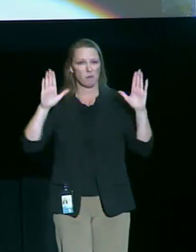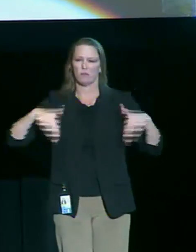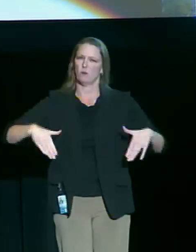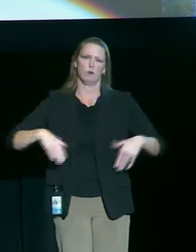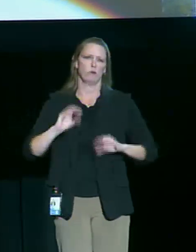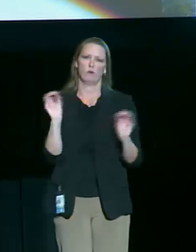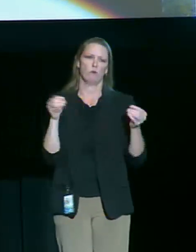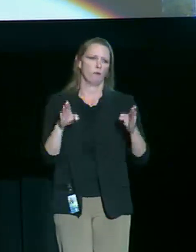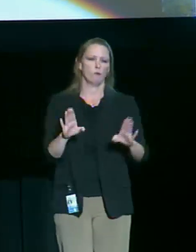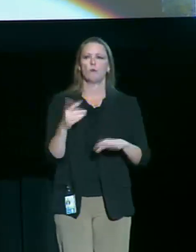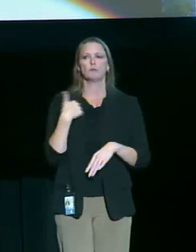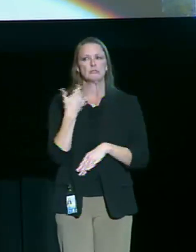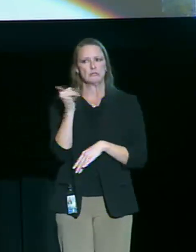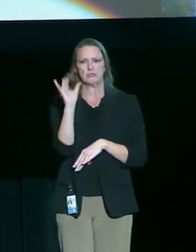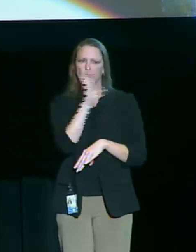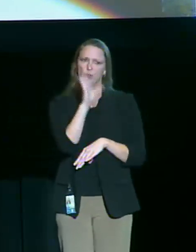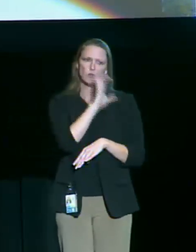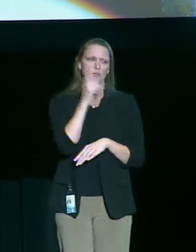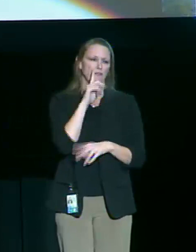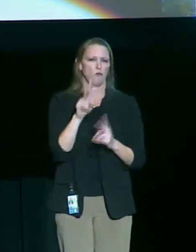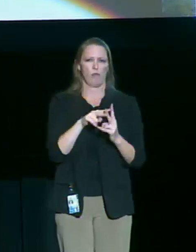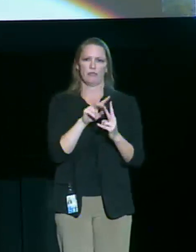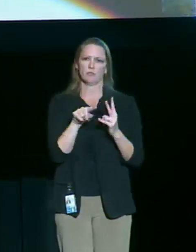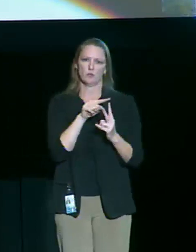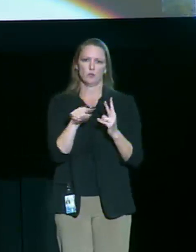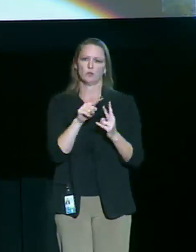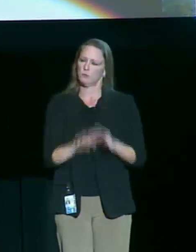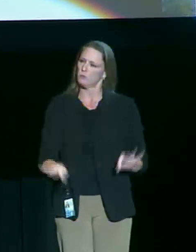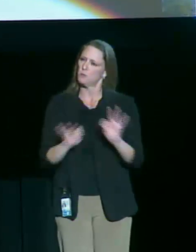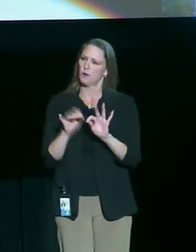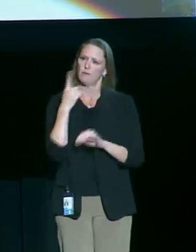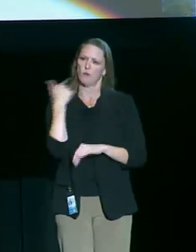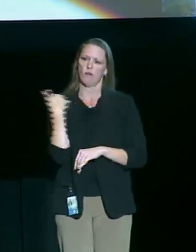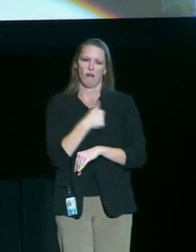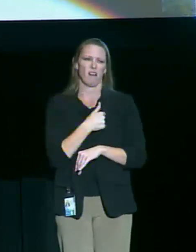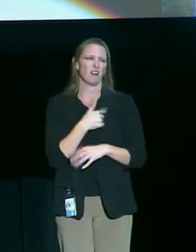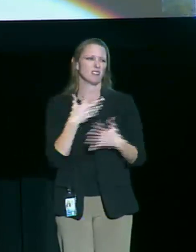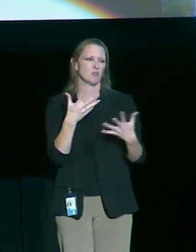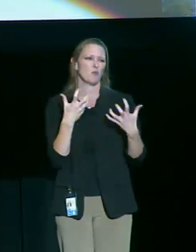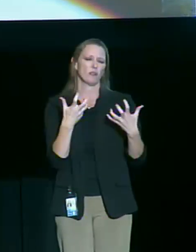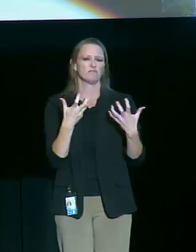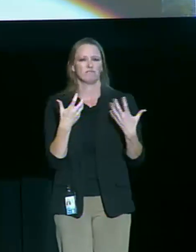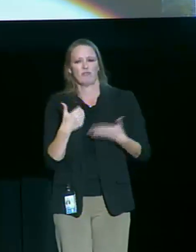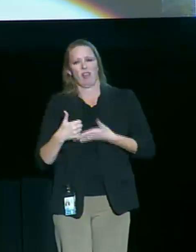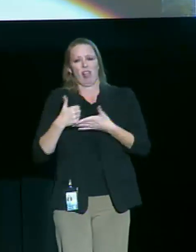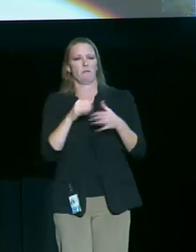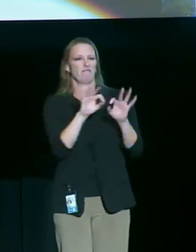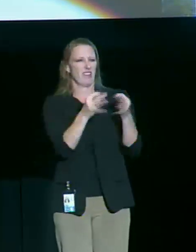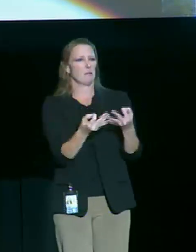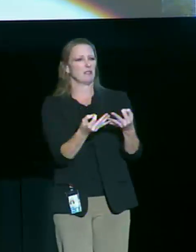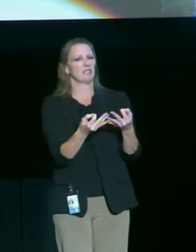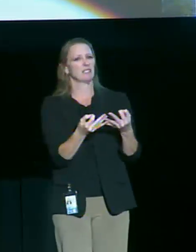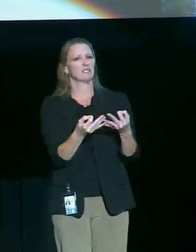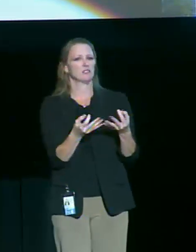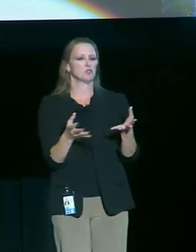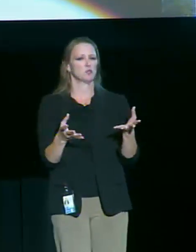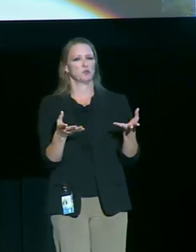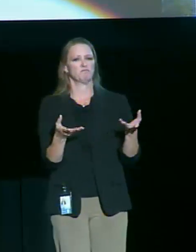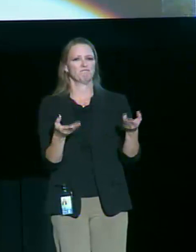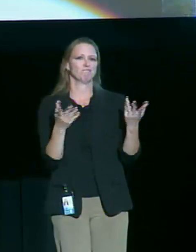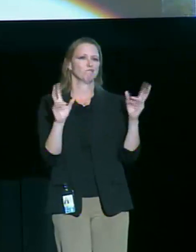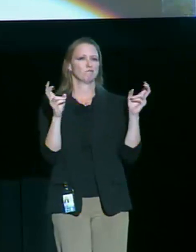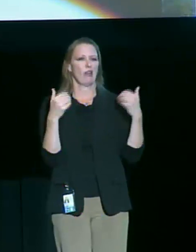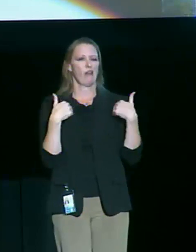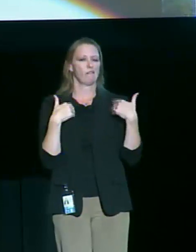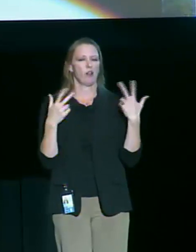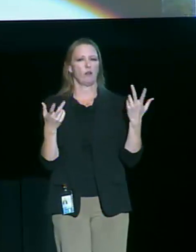for those two victims. It's very important to us to try to find them, to bring some closure to these two families. I want to talk